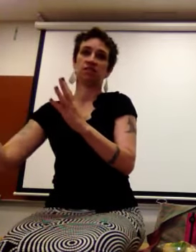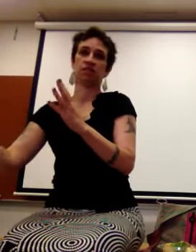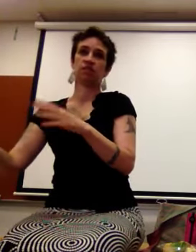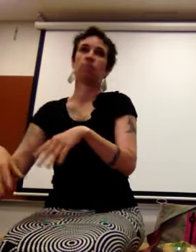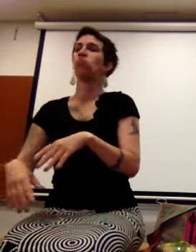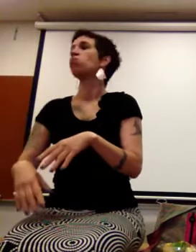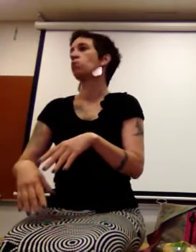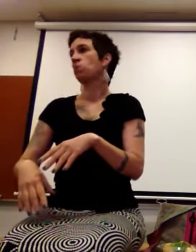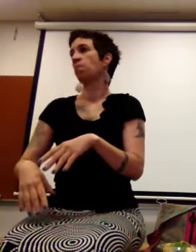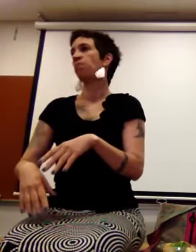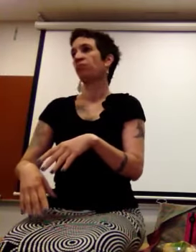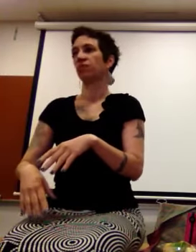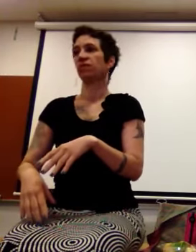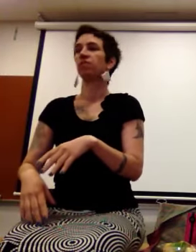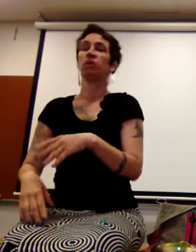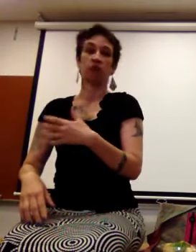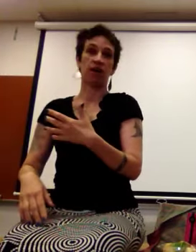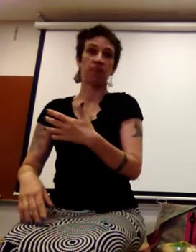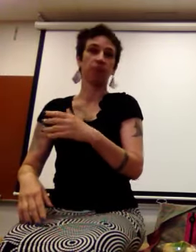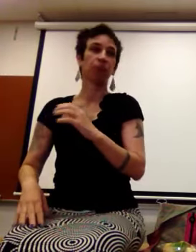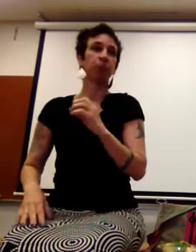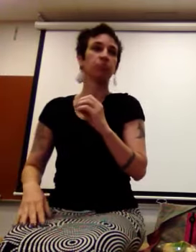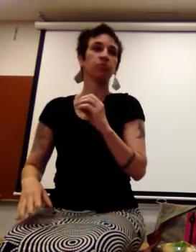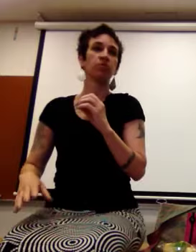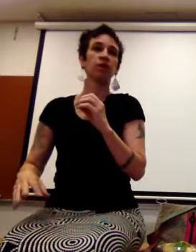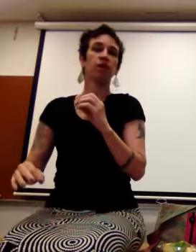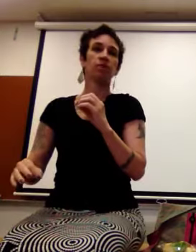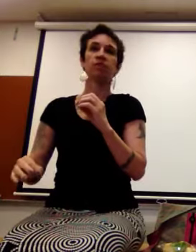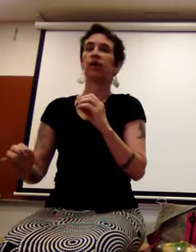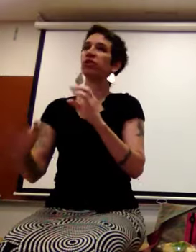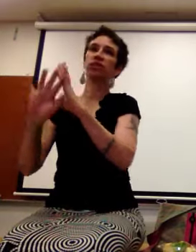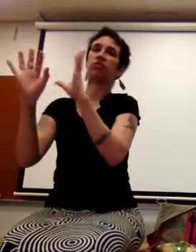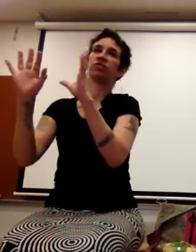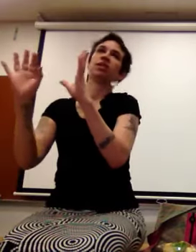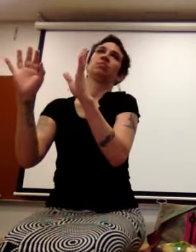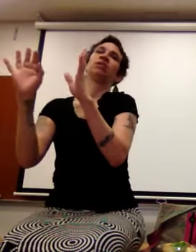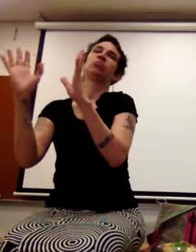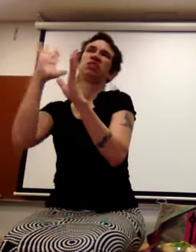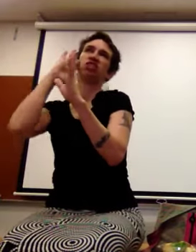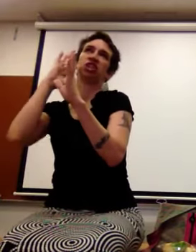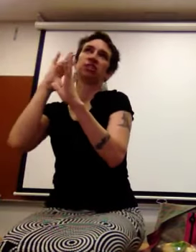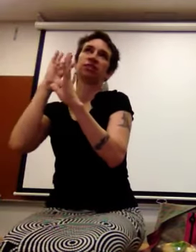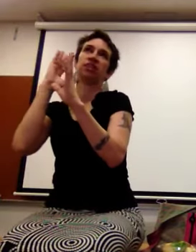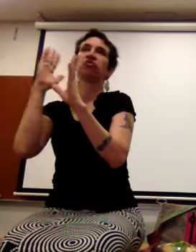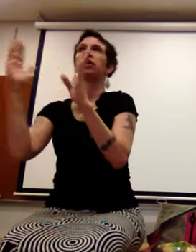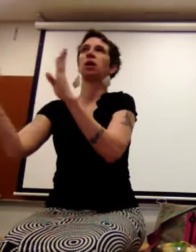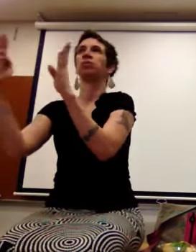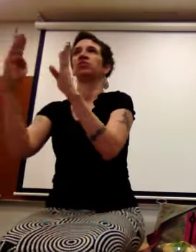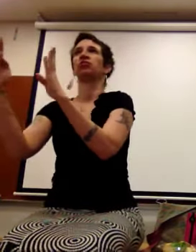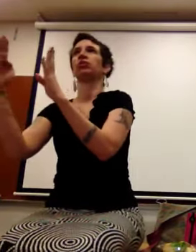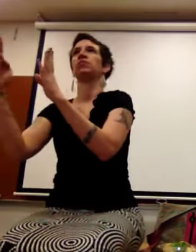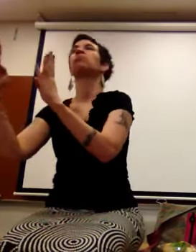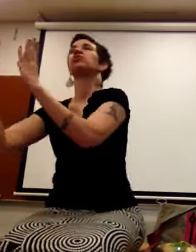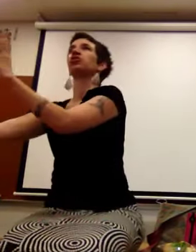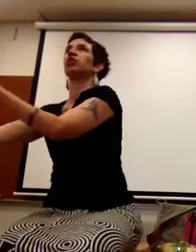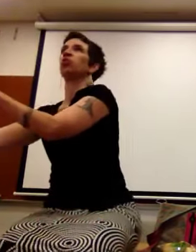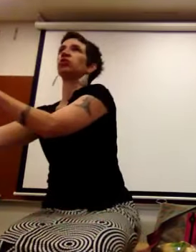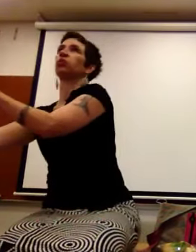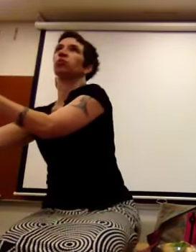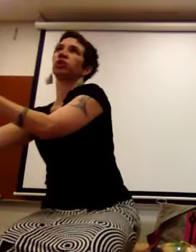sentences. Okay? I already know the segment, I'm pretty sure. I've tried a couple different ones. I'm pretty sure I know which one we're going